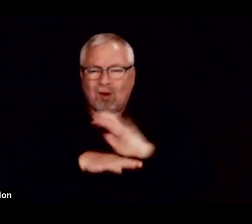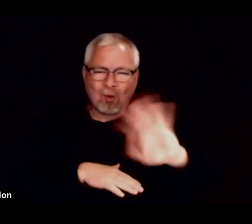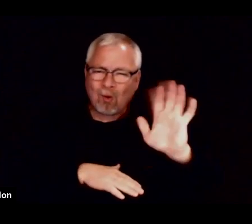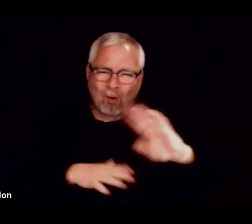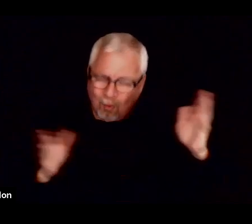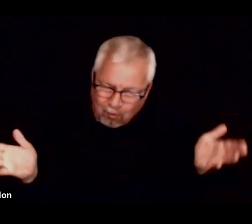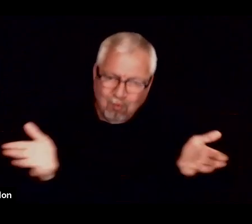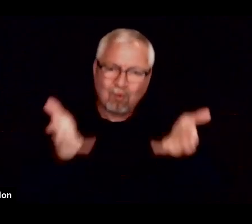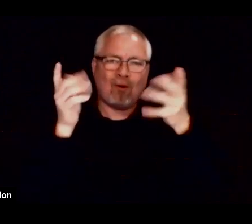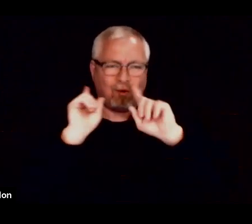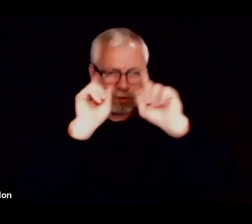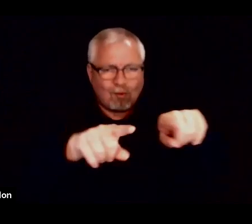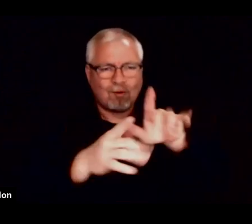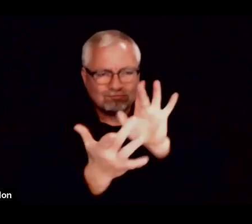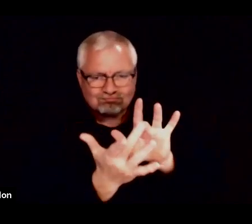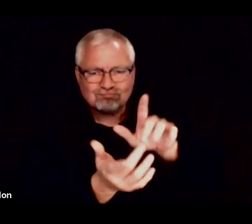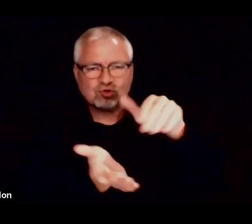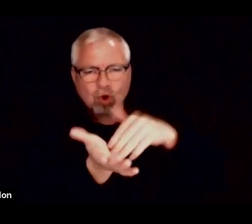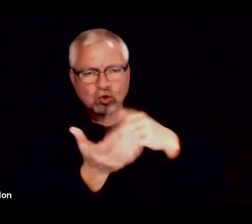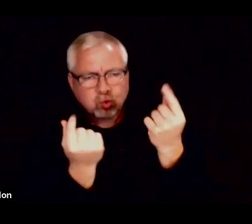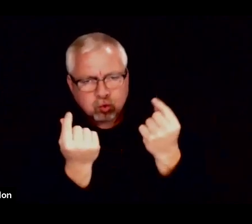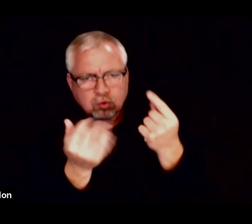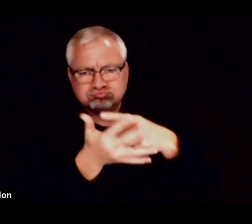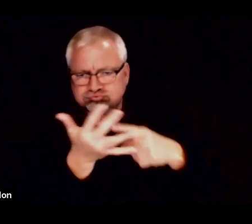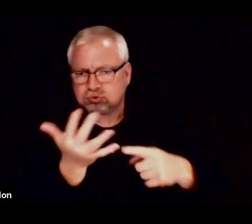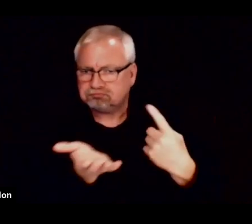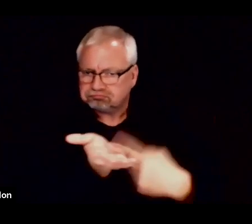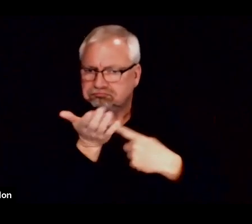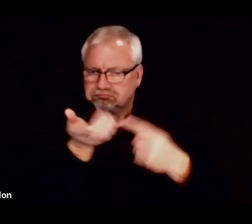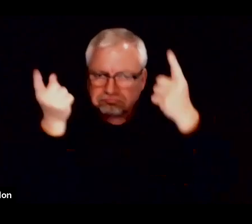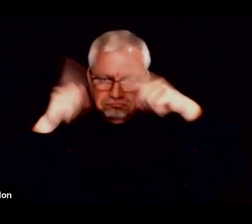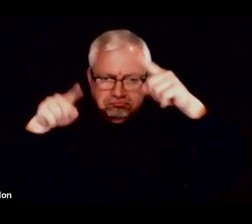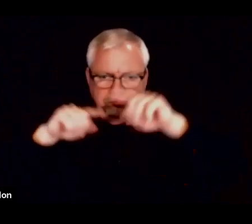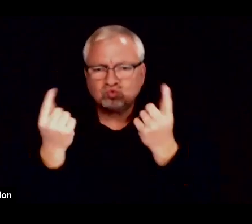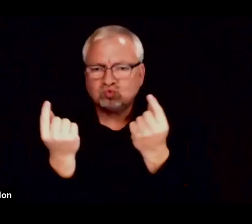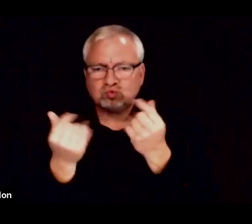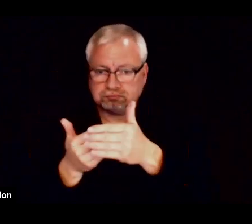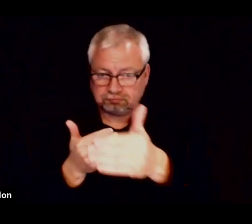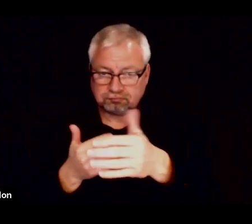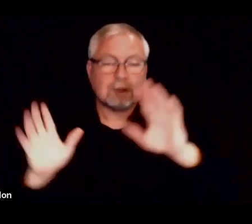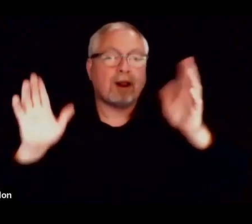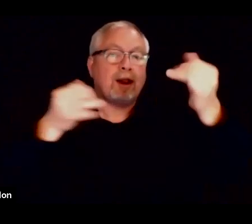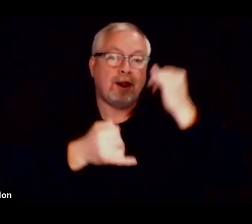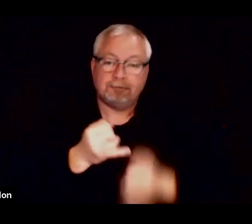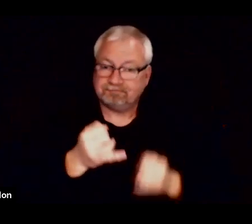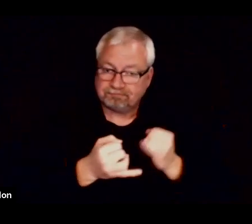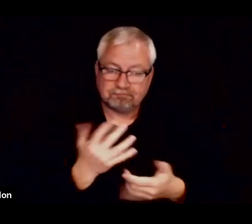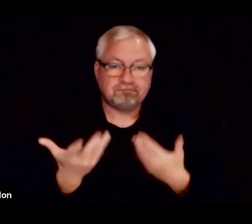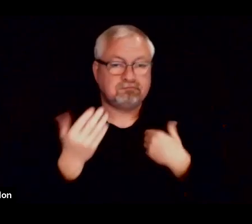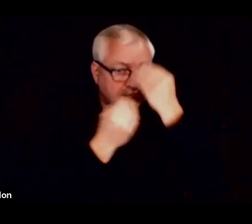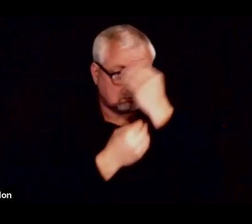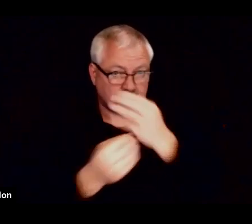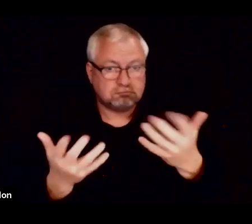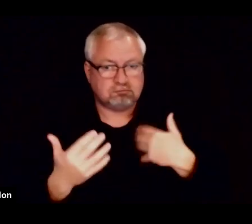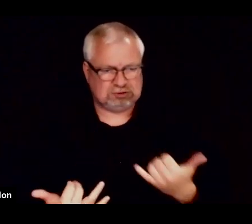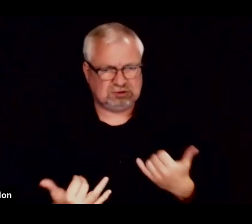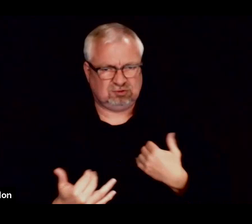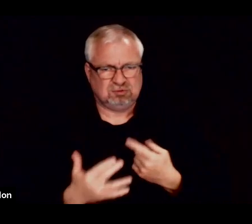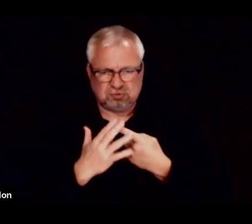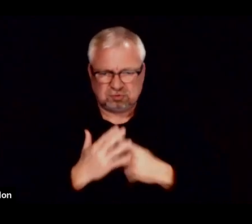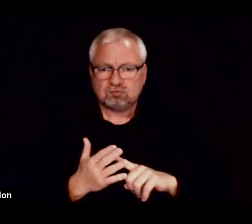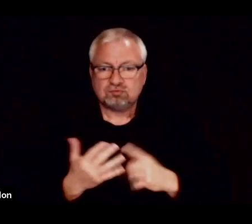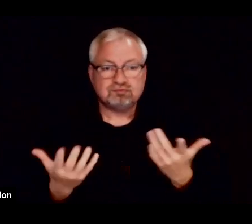message of how important it is, even as we begin to have more places of business